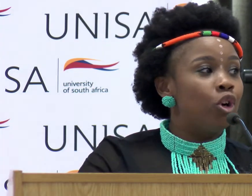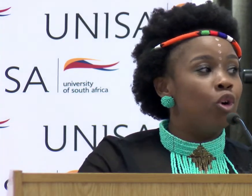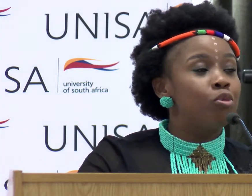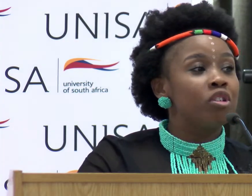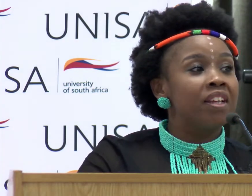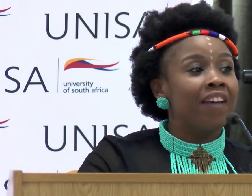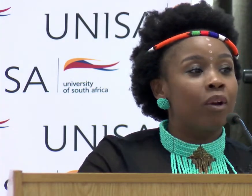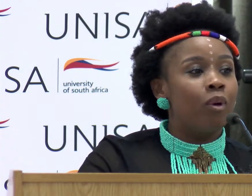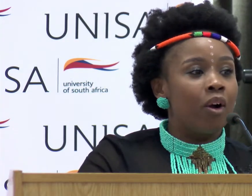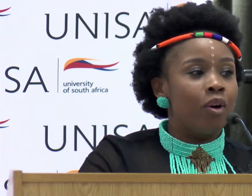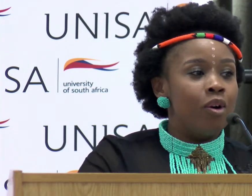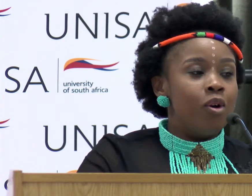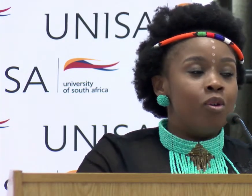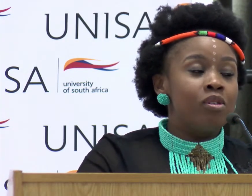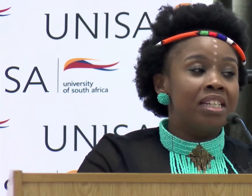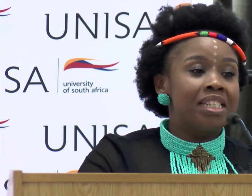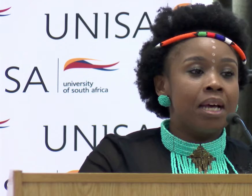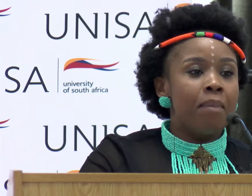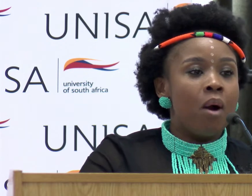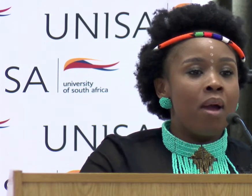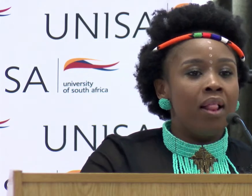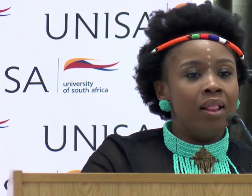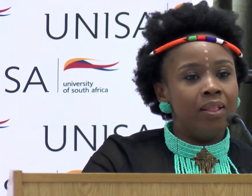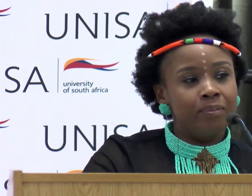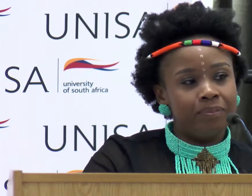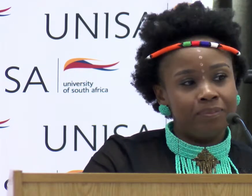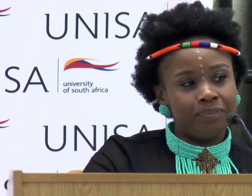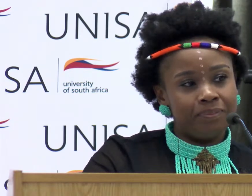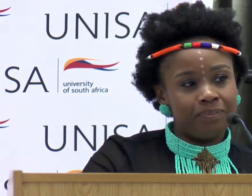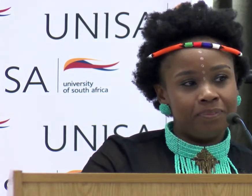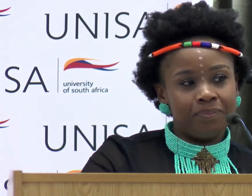Khawuku jonga umuntu osecane kwakho uthi andisabawela.